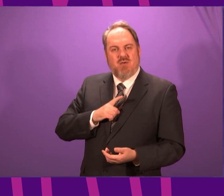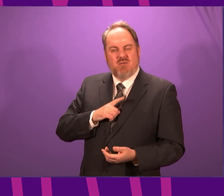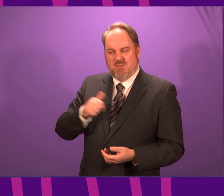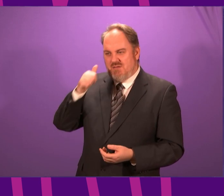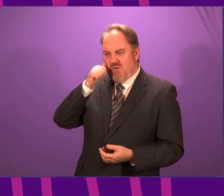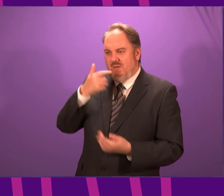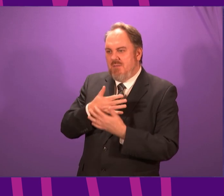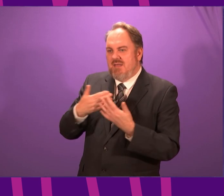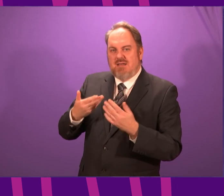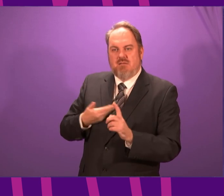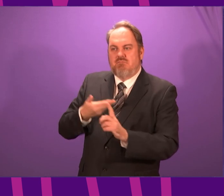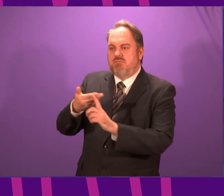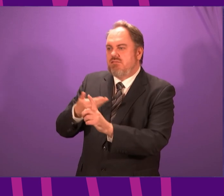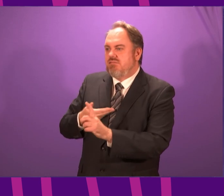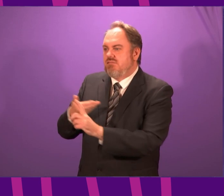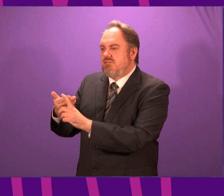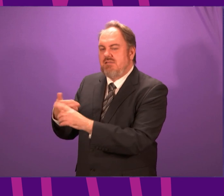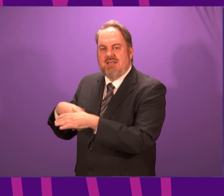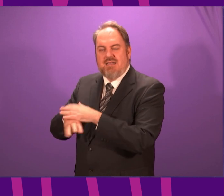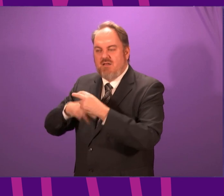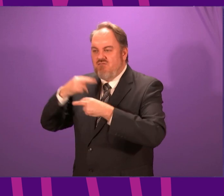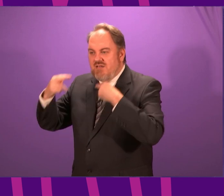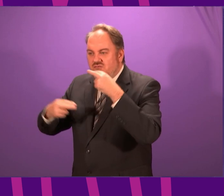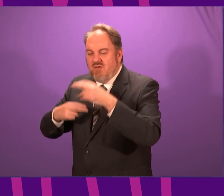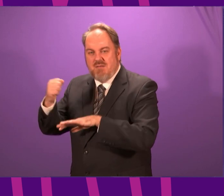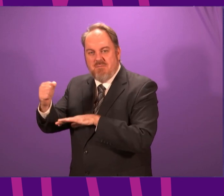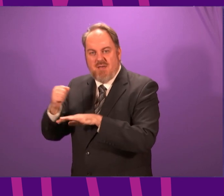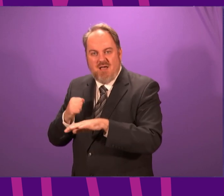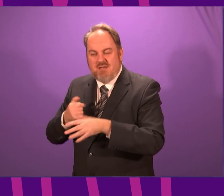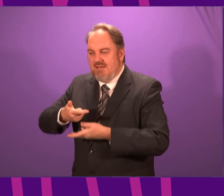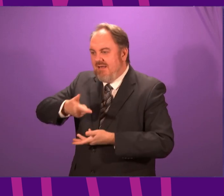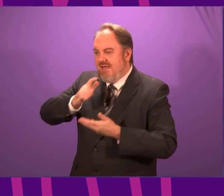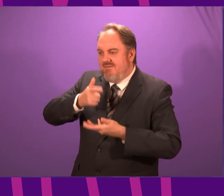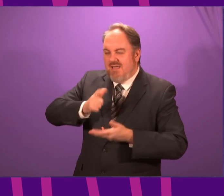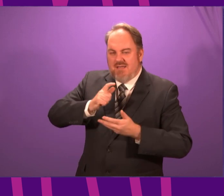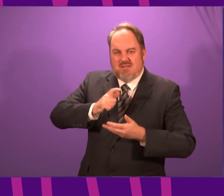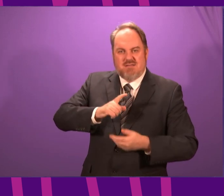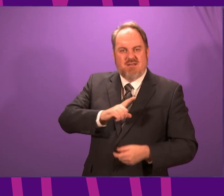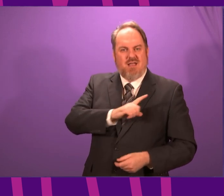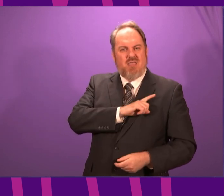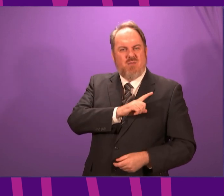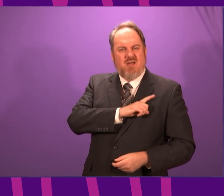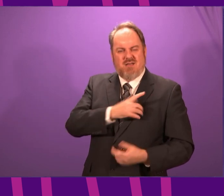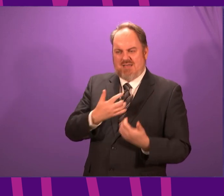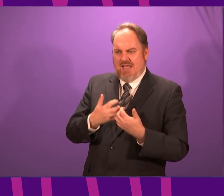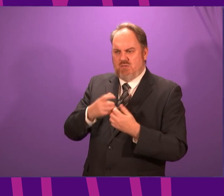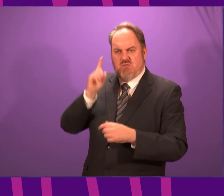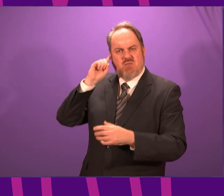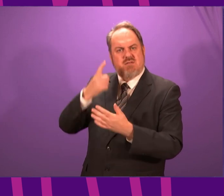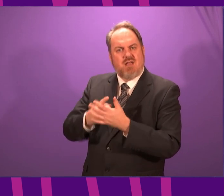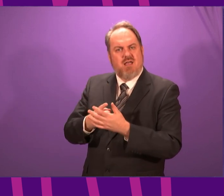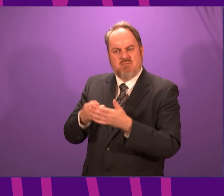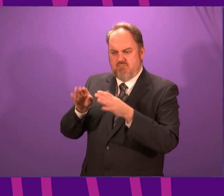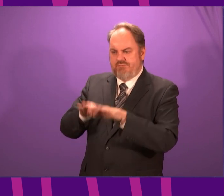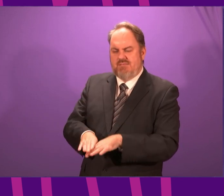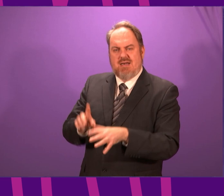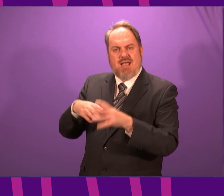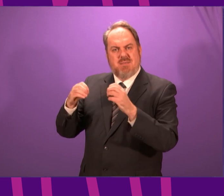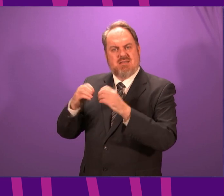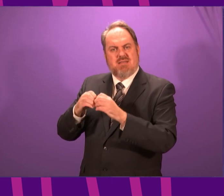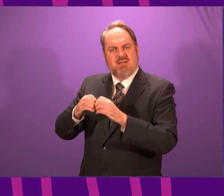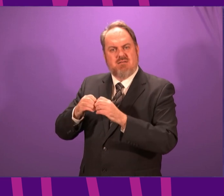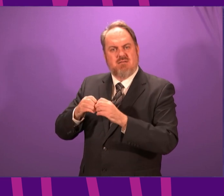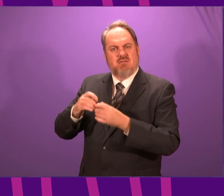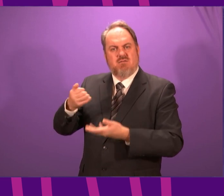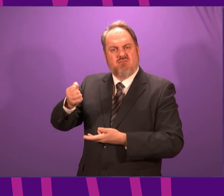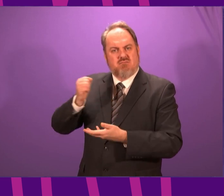of transmission in restaurants, in pubs, in bars and in cafes. Otherwise, why could decisions like the one taken in Aberdeen be taken